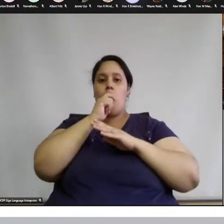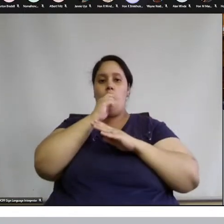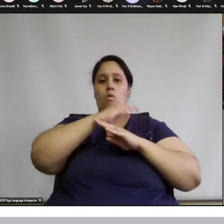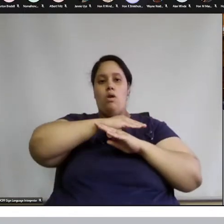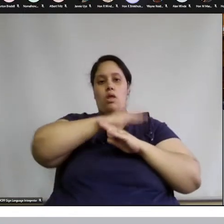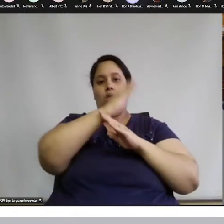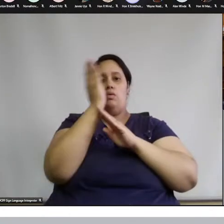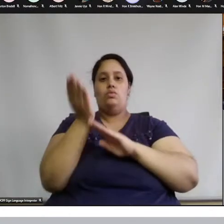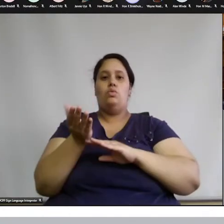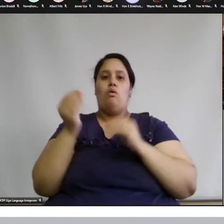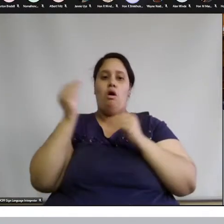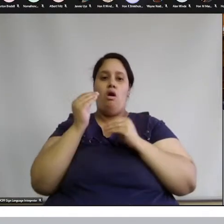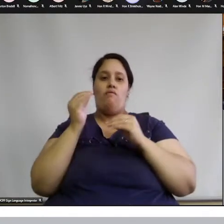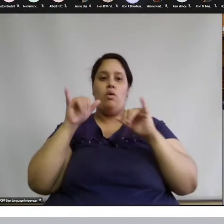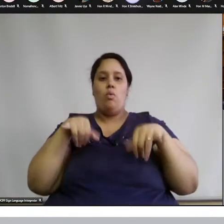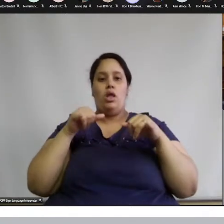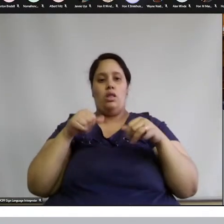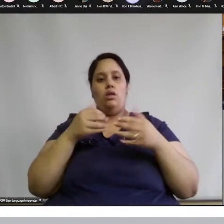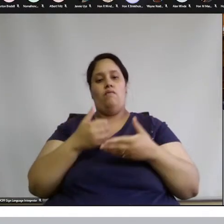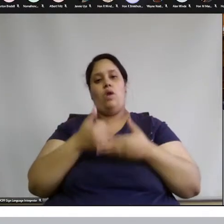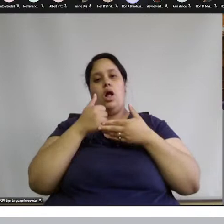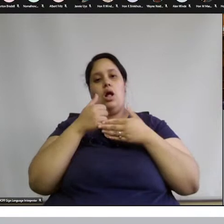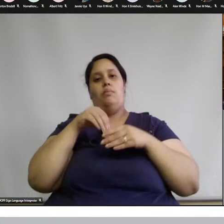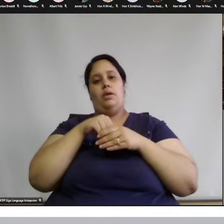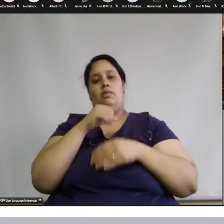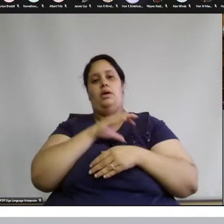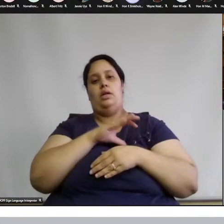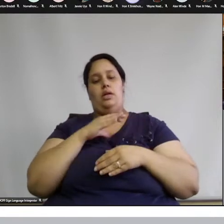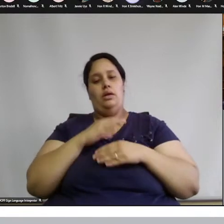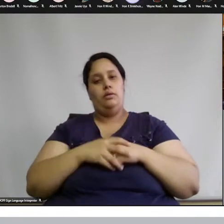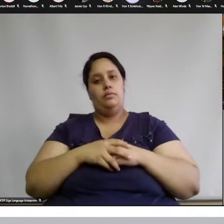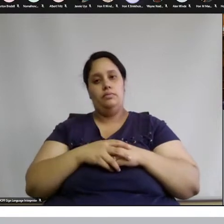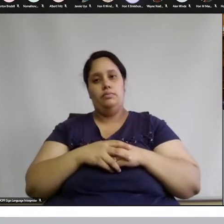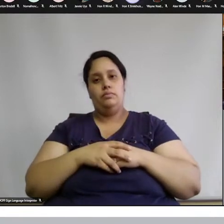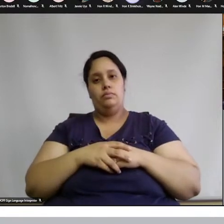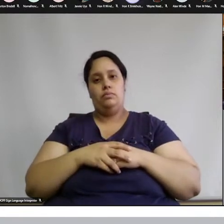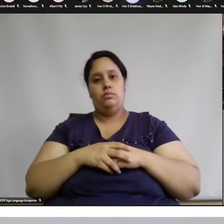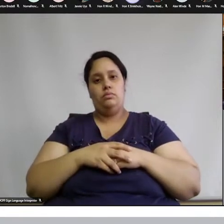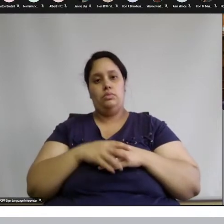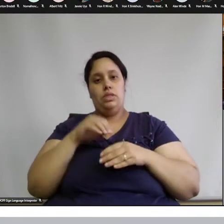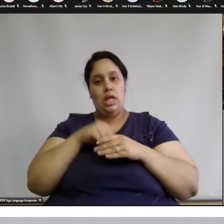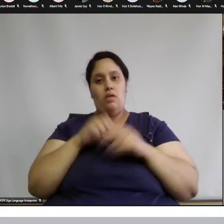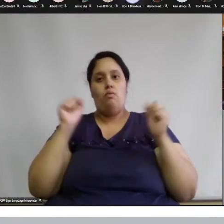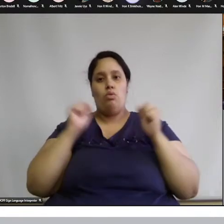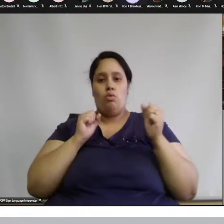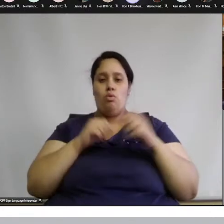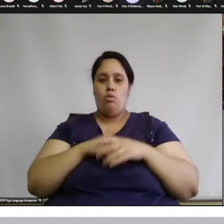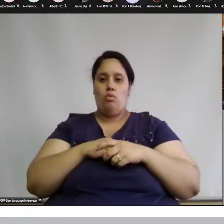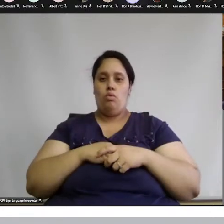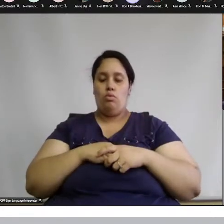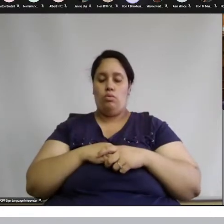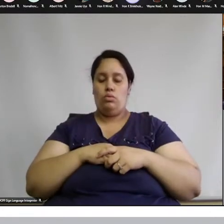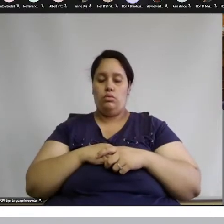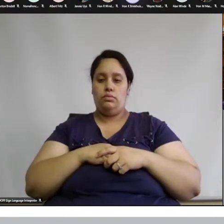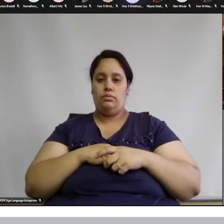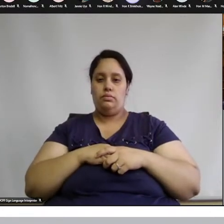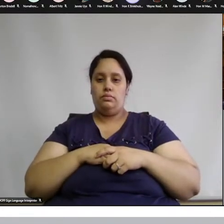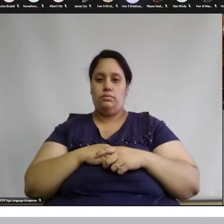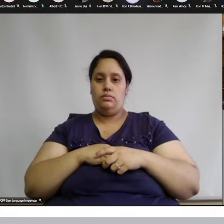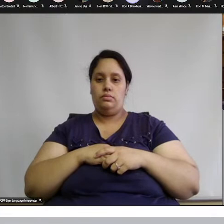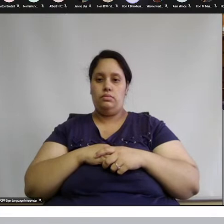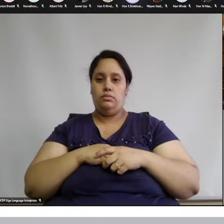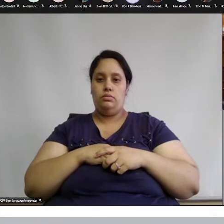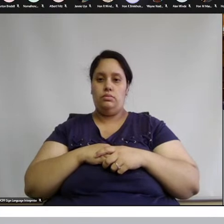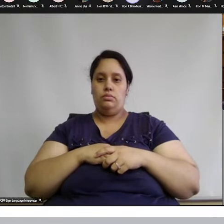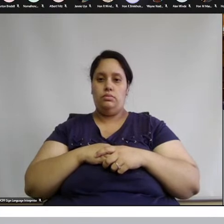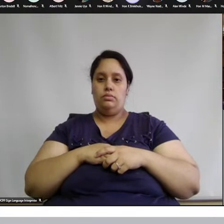late afternoon waiting to be helped at our clinics in that freezing cold. If the